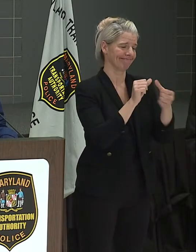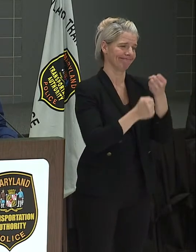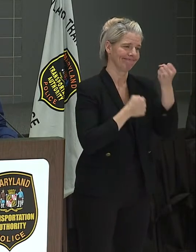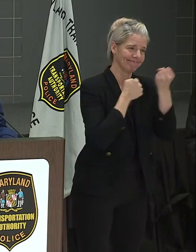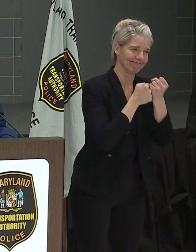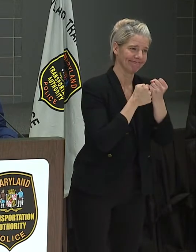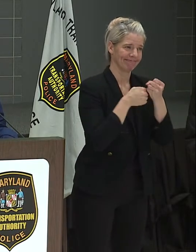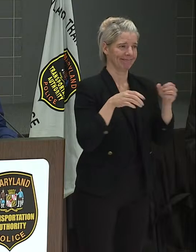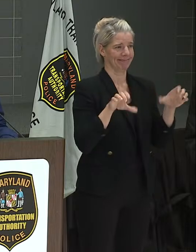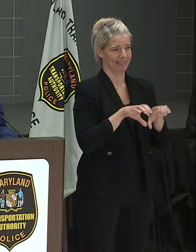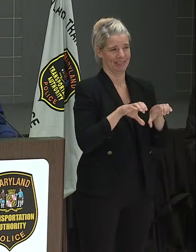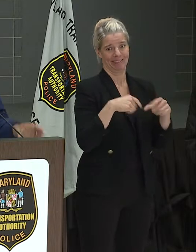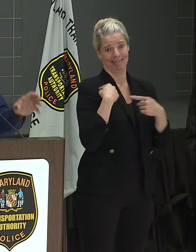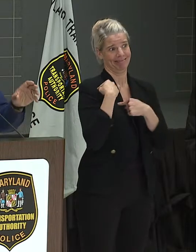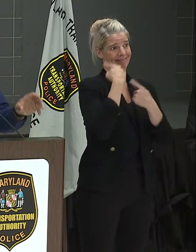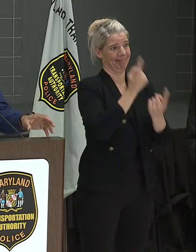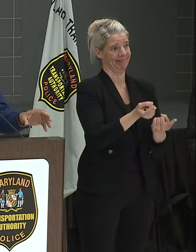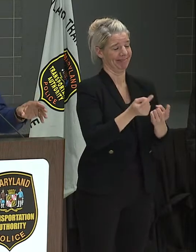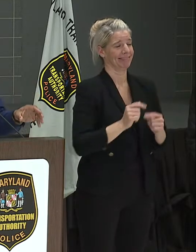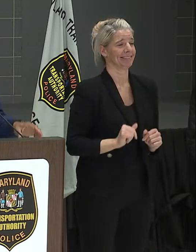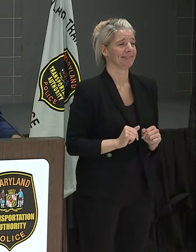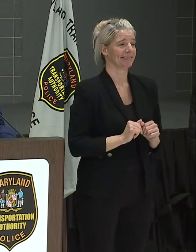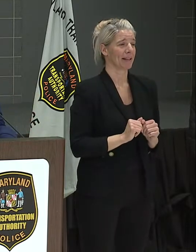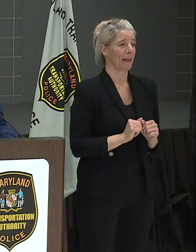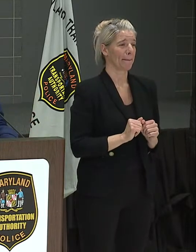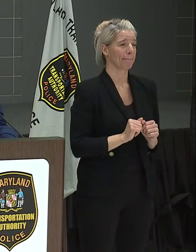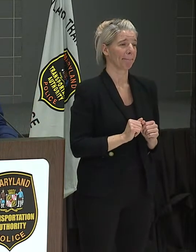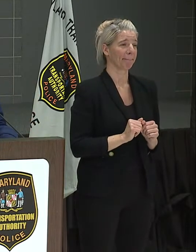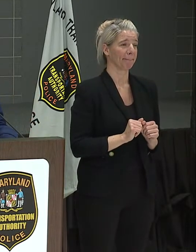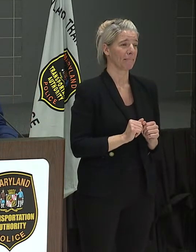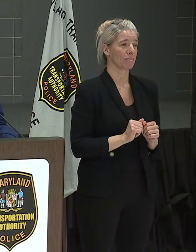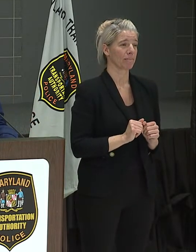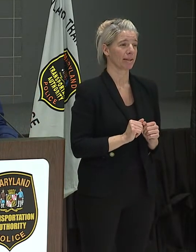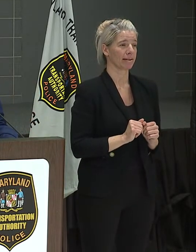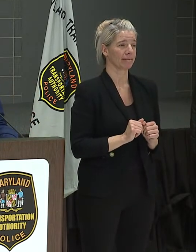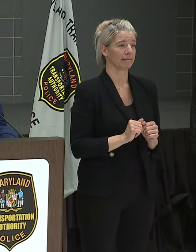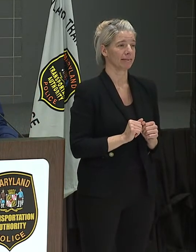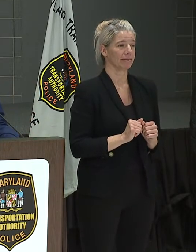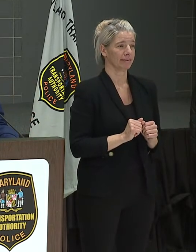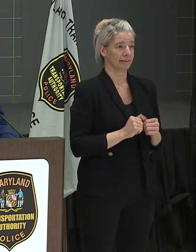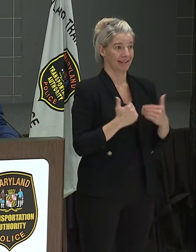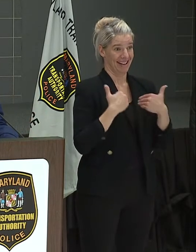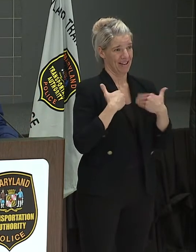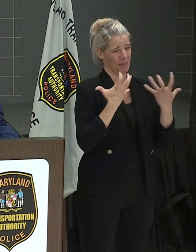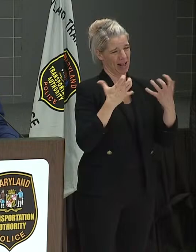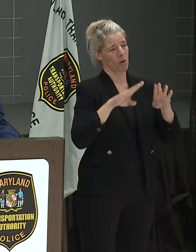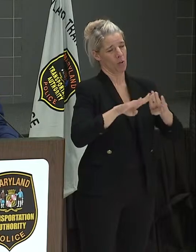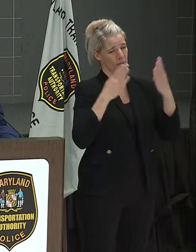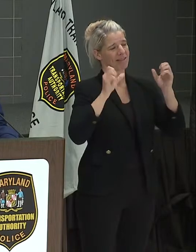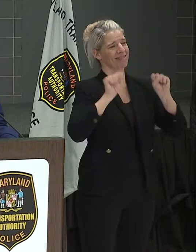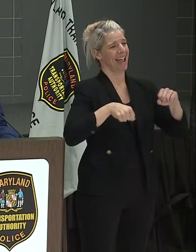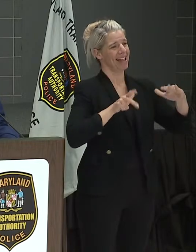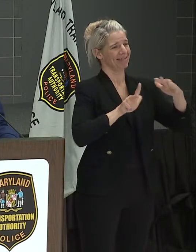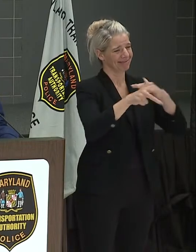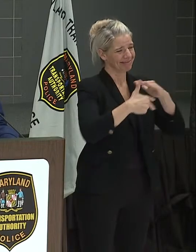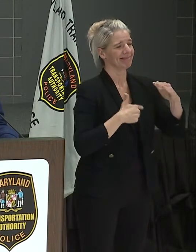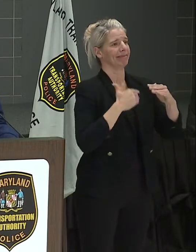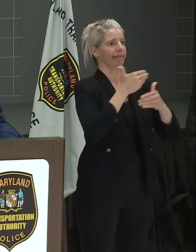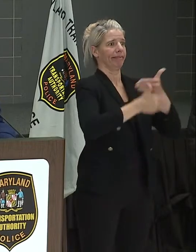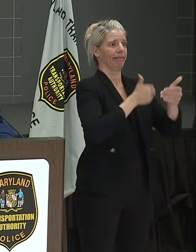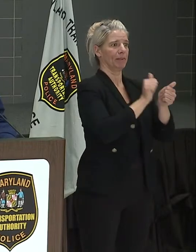this critical work to restore navigation, to restore commerce in this great port. We thank